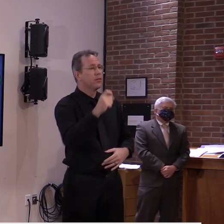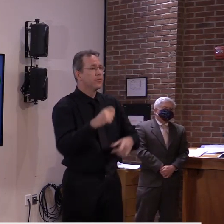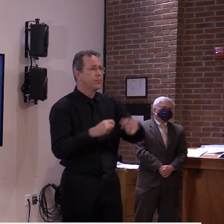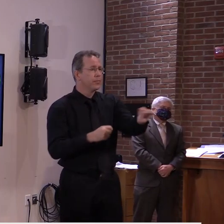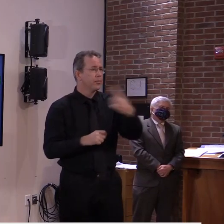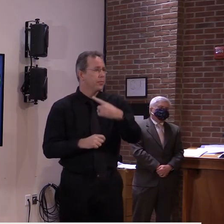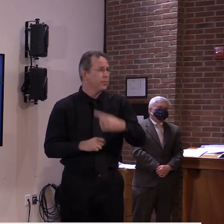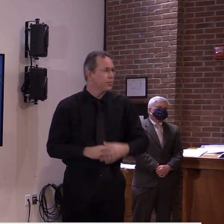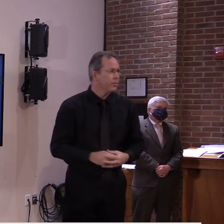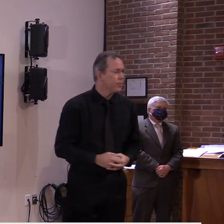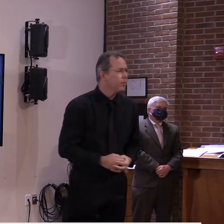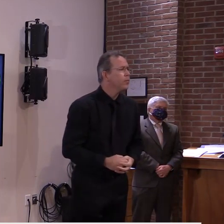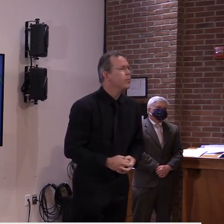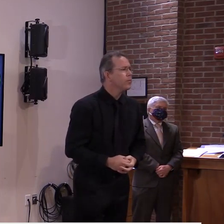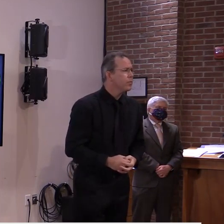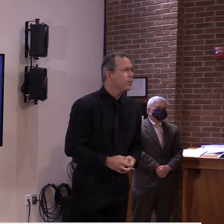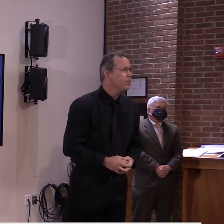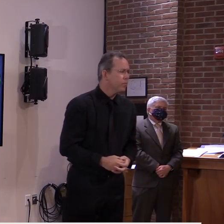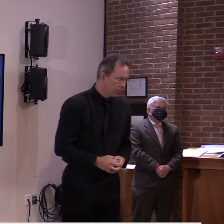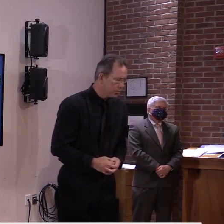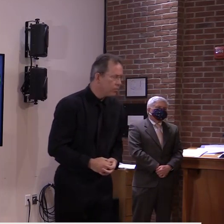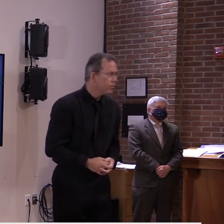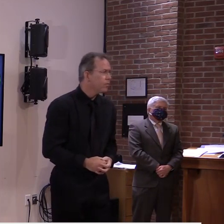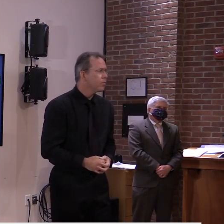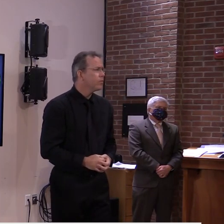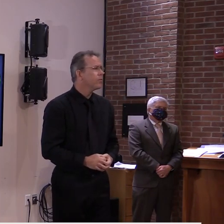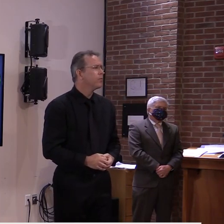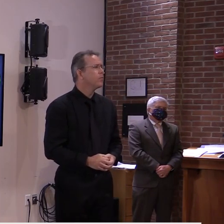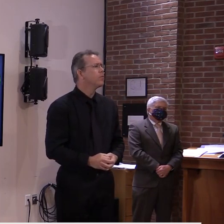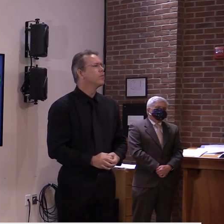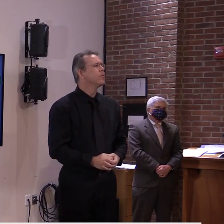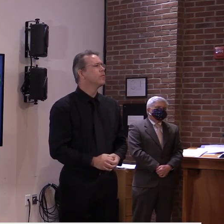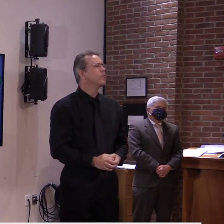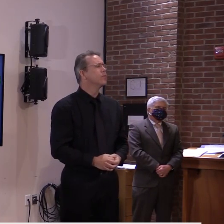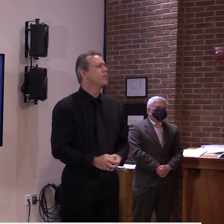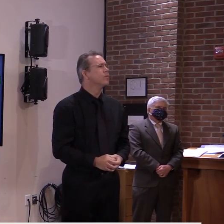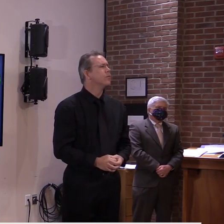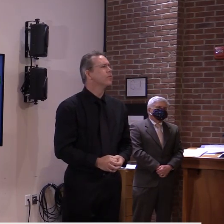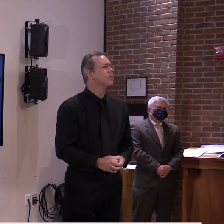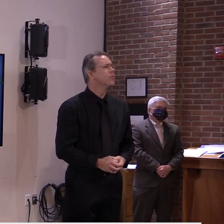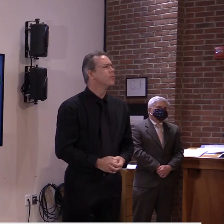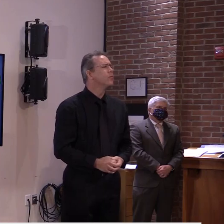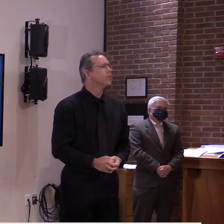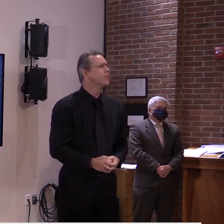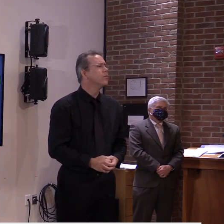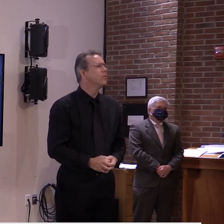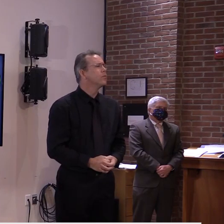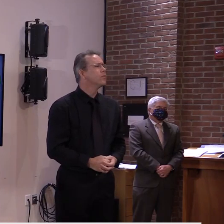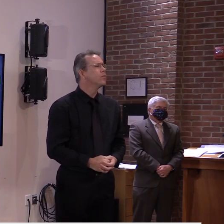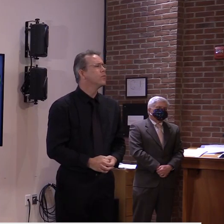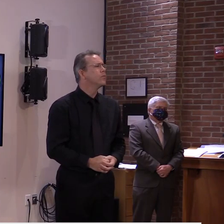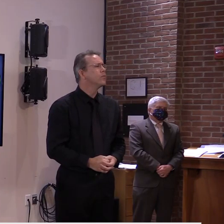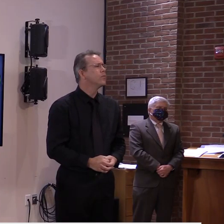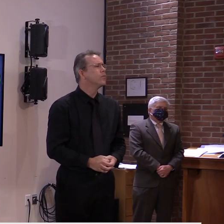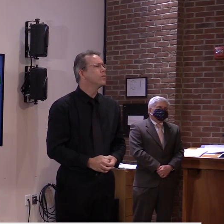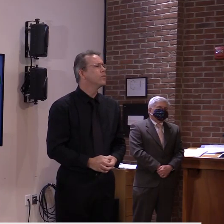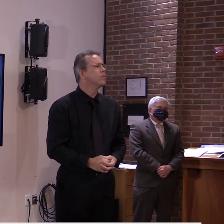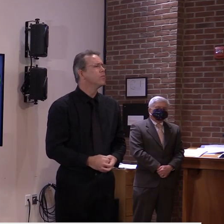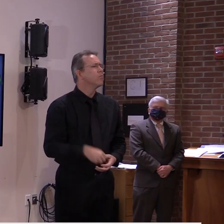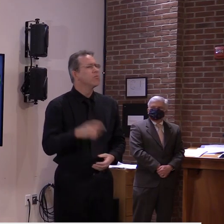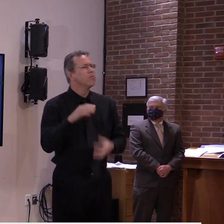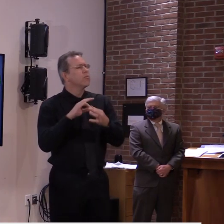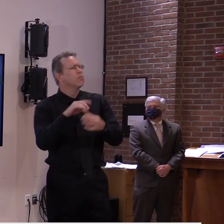today, but we're wondering, are there really enough providers to meet this huge demand? If people do take you